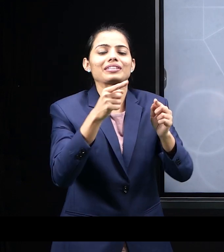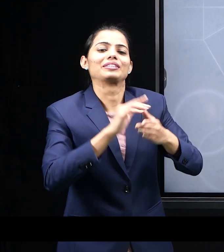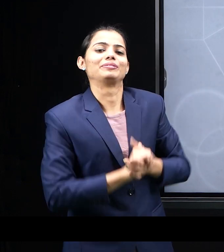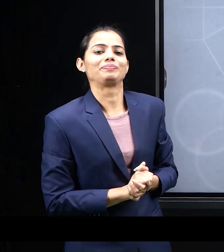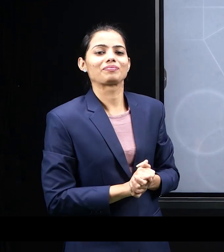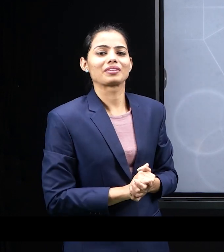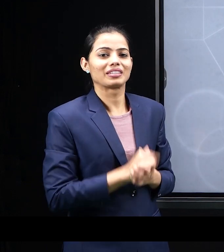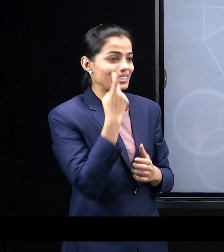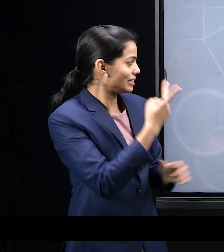B is equal to